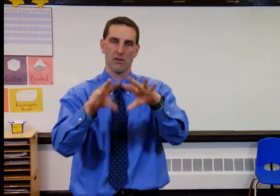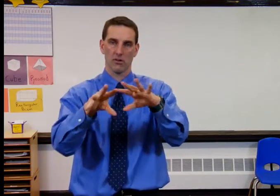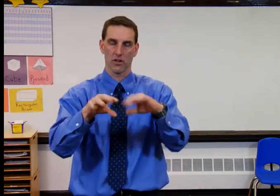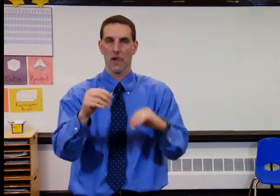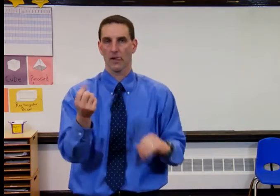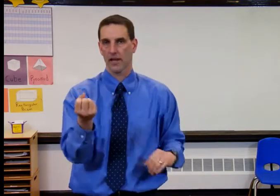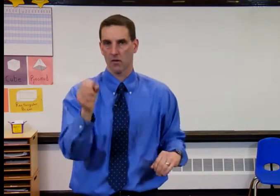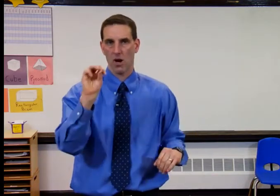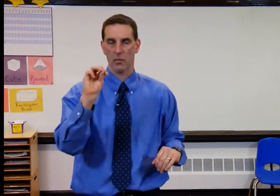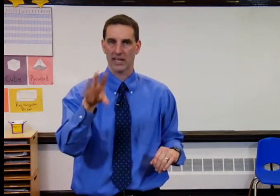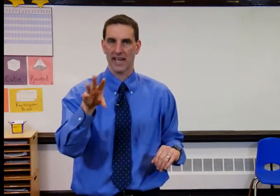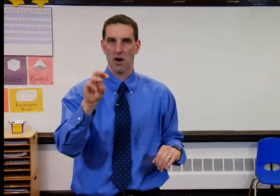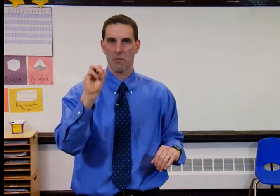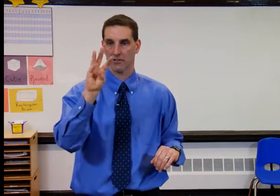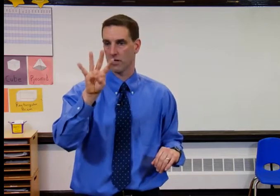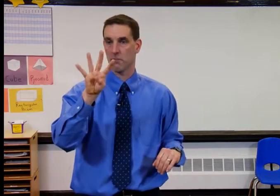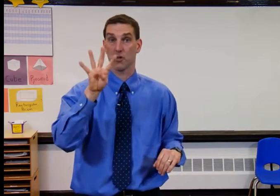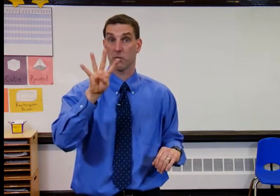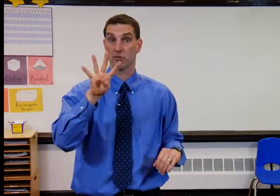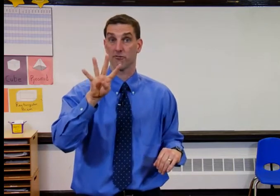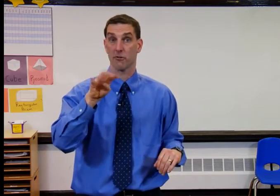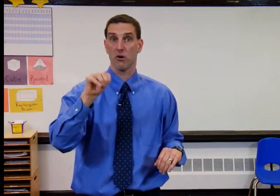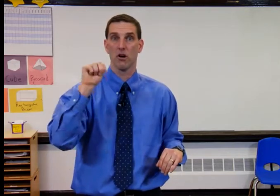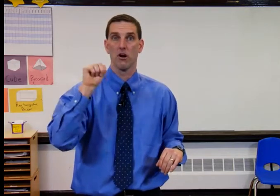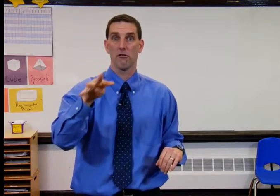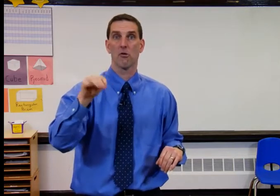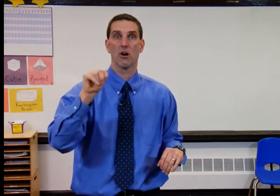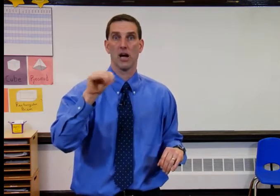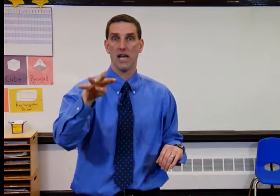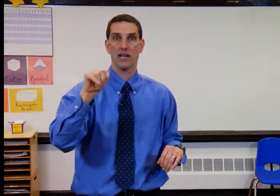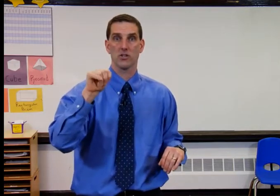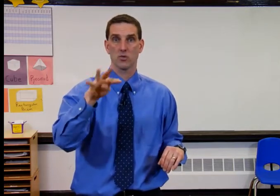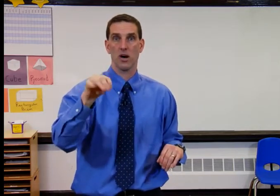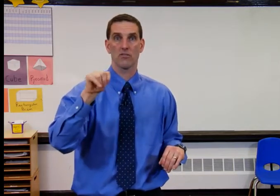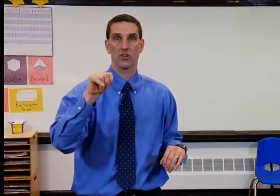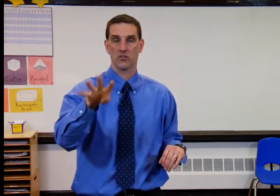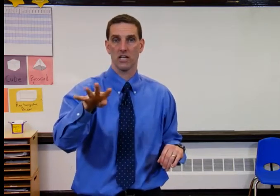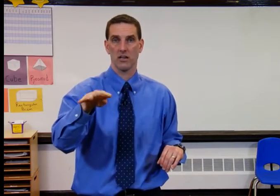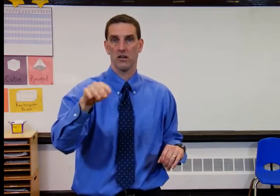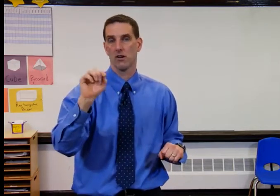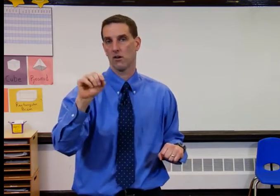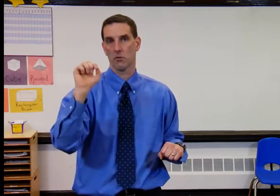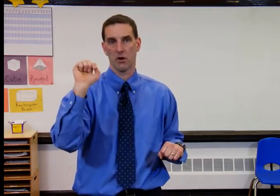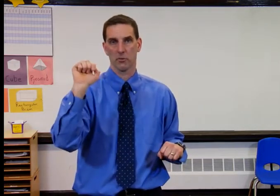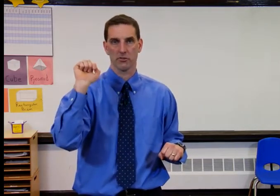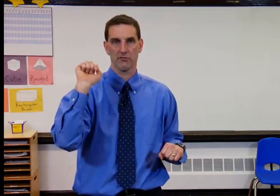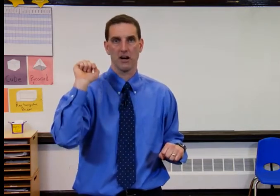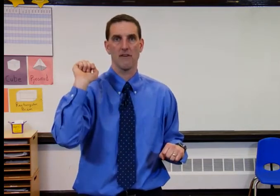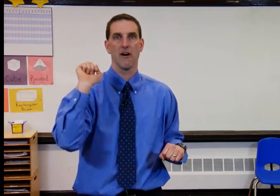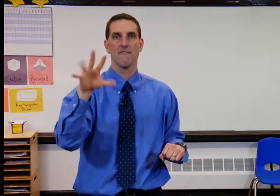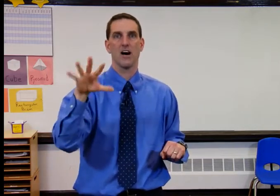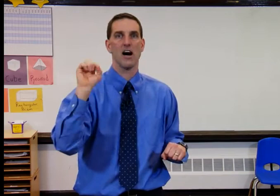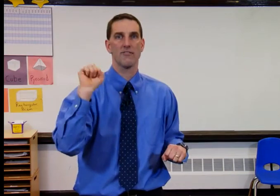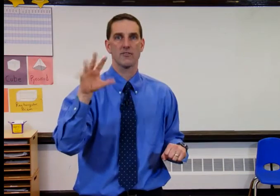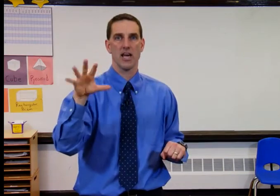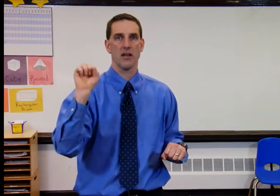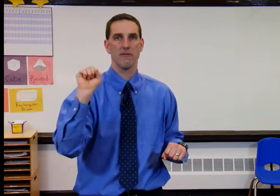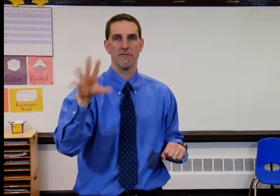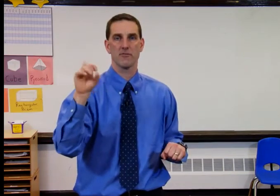multiples. Later on, we could count by, say, multiples of 4, 4, 8, 12, 16, or the multiples of 5, 5, 10, 15,